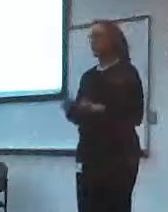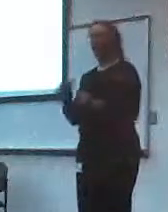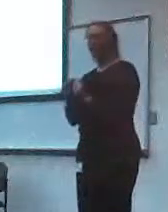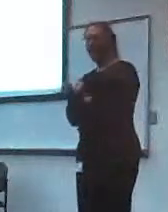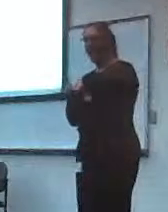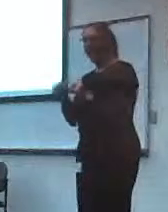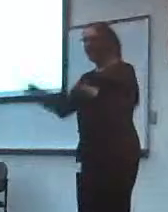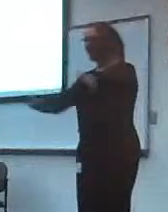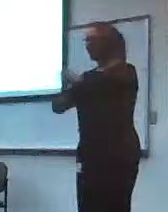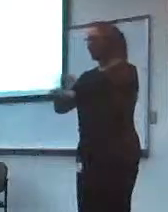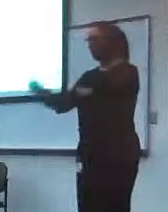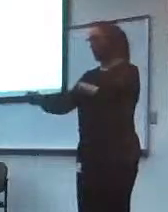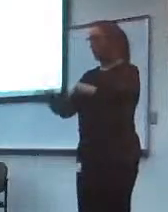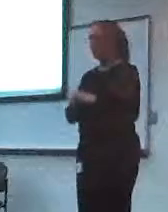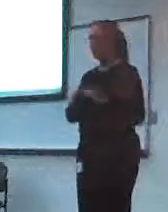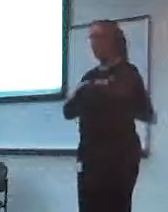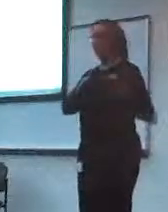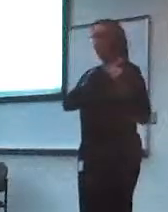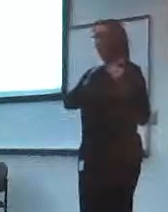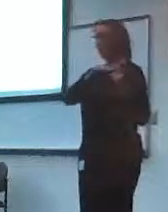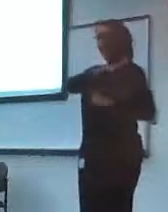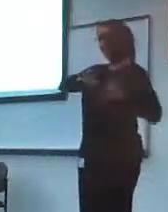And it's more of like a model of exchange.